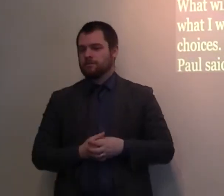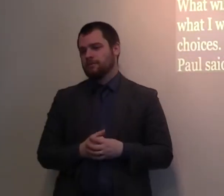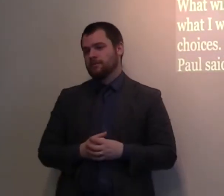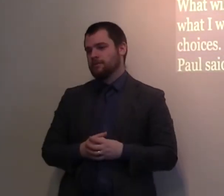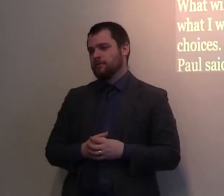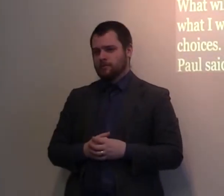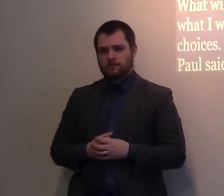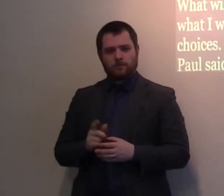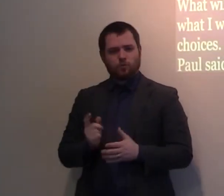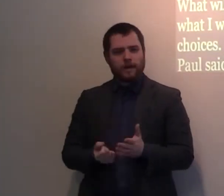So what will happen?